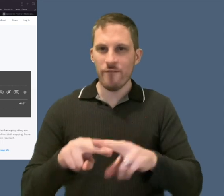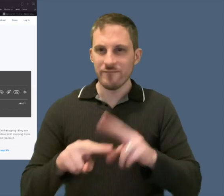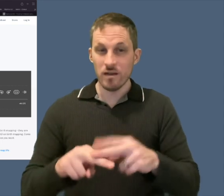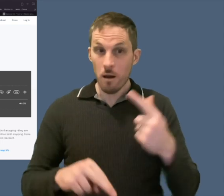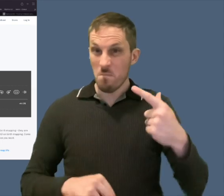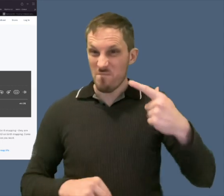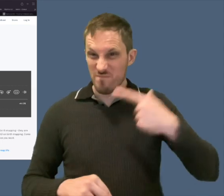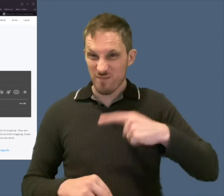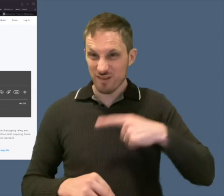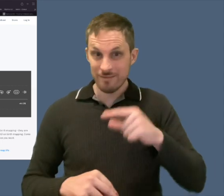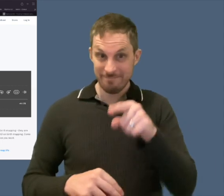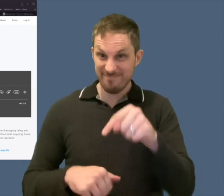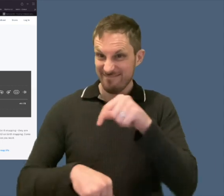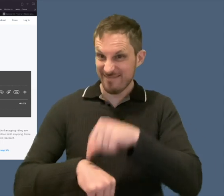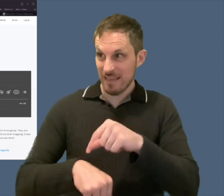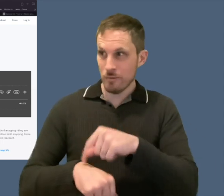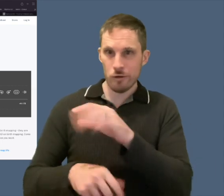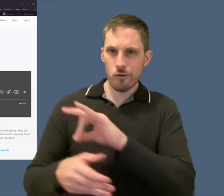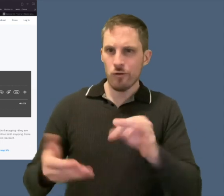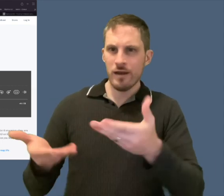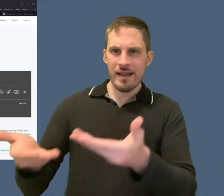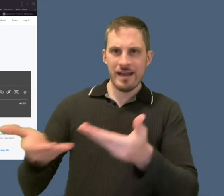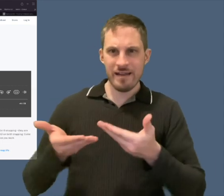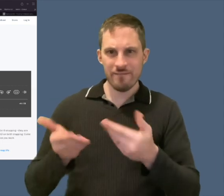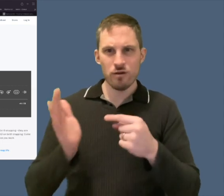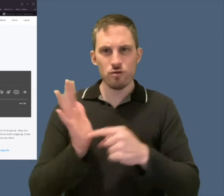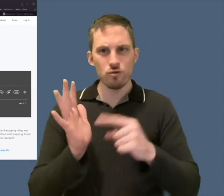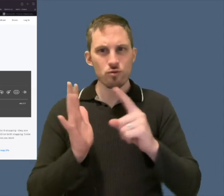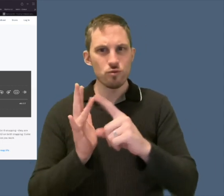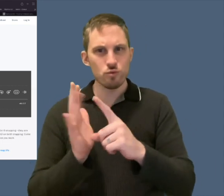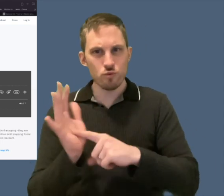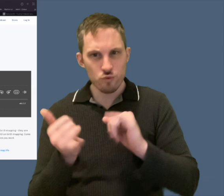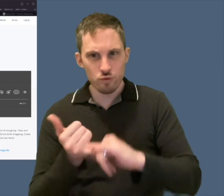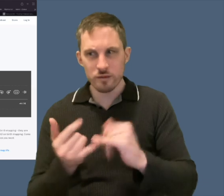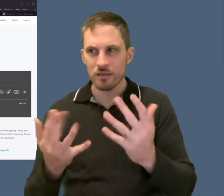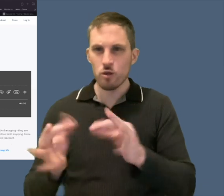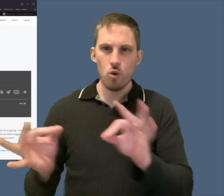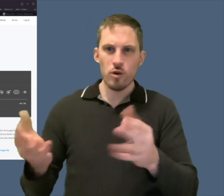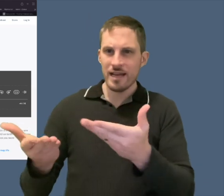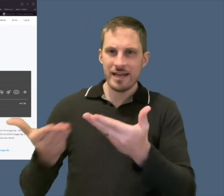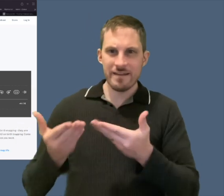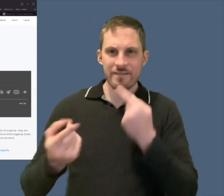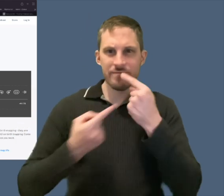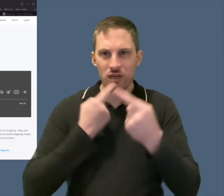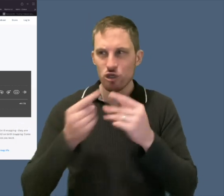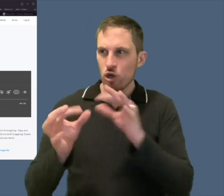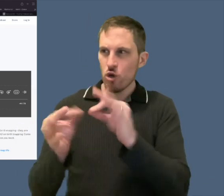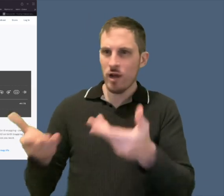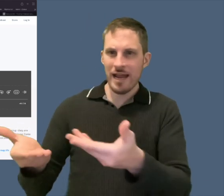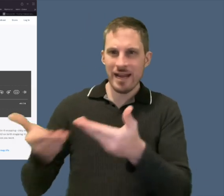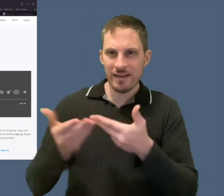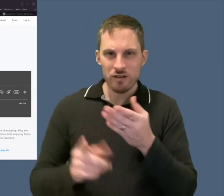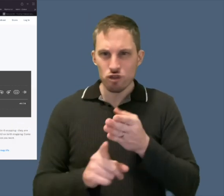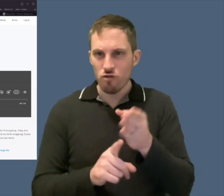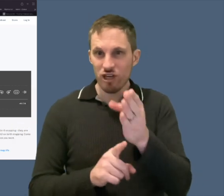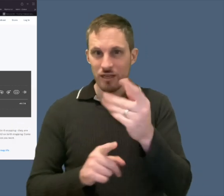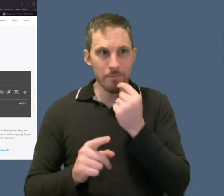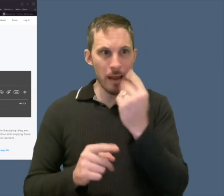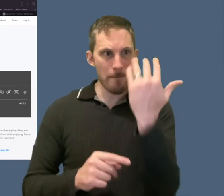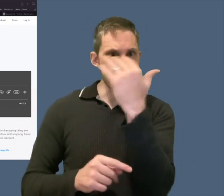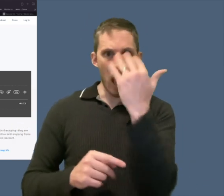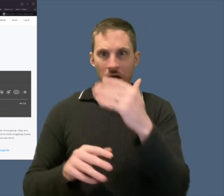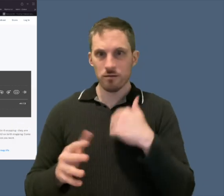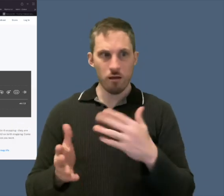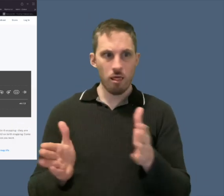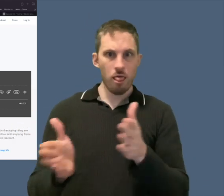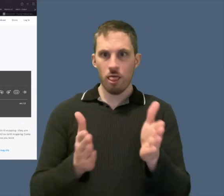being given the tools, the information, the direction that we needed. We were all traveling blind. Soon